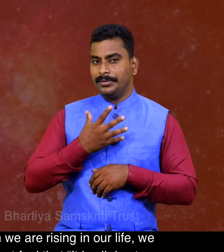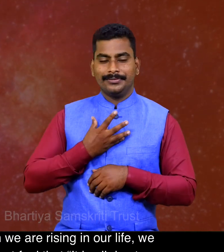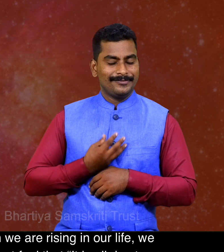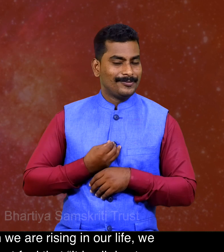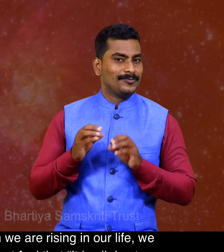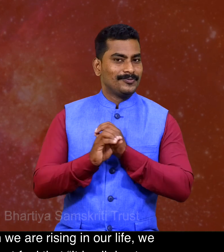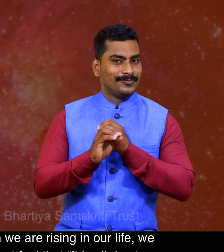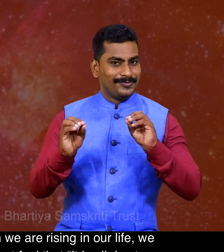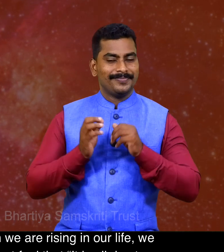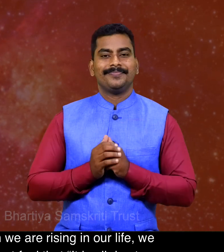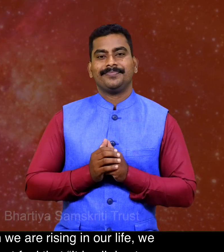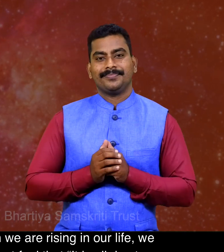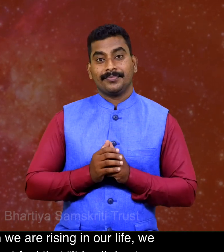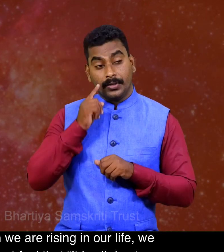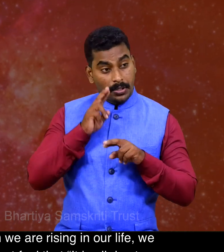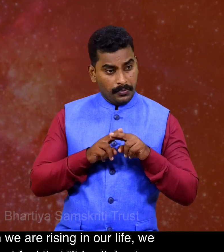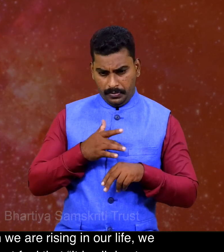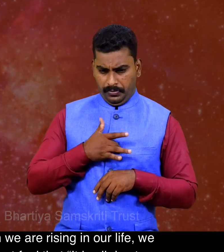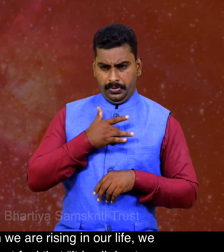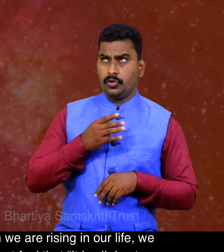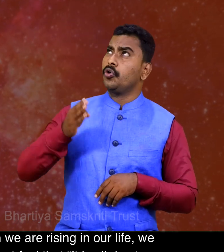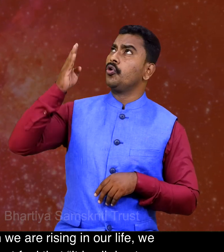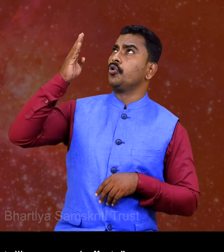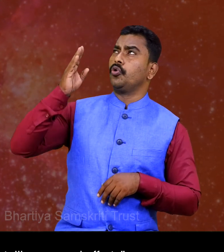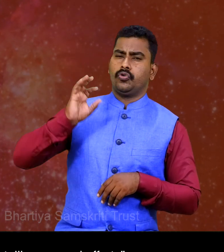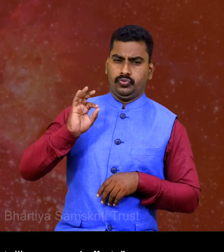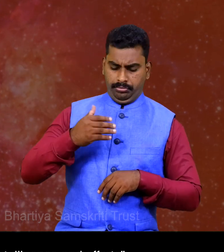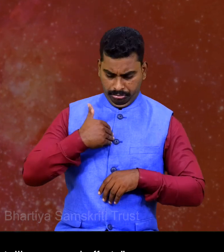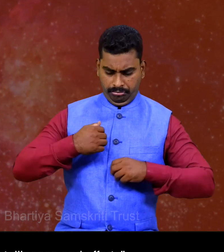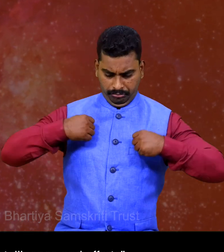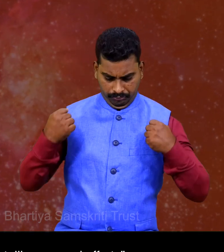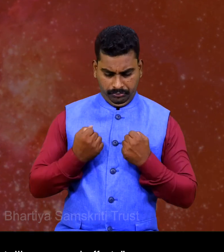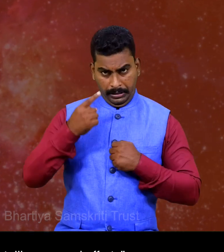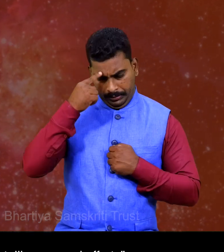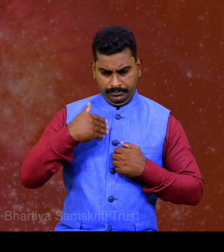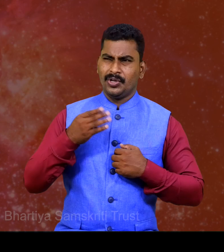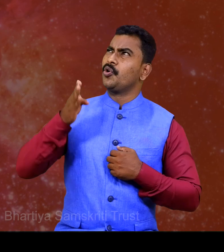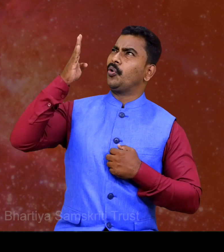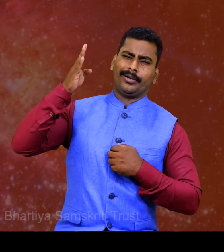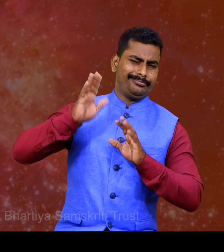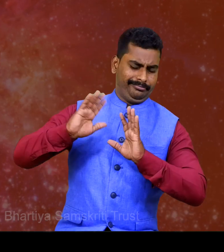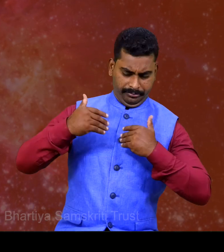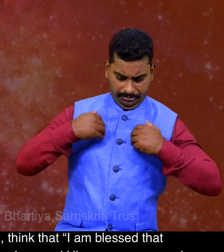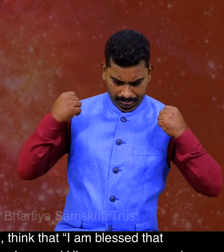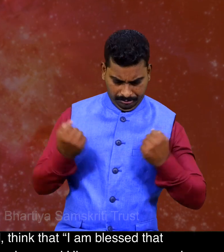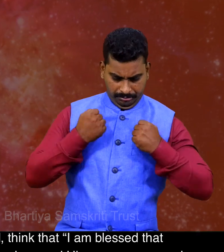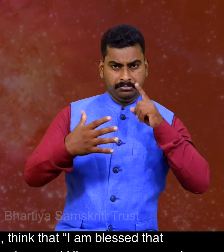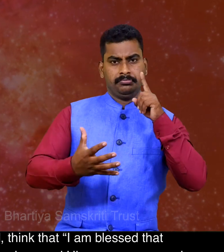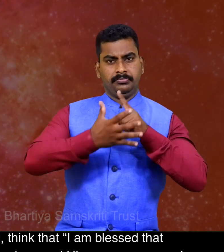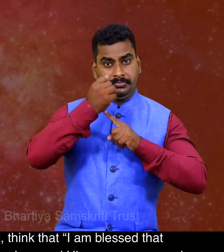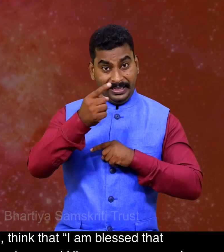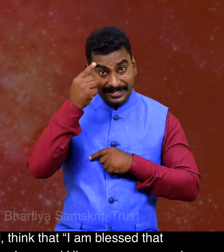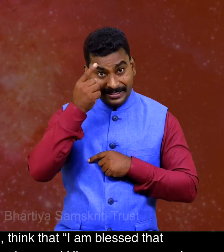we should not feel that it is all due to my intelligence and efforts.